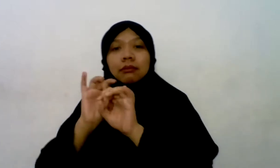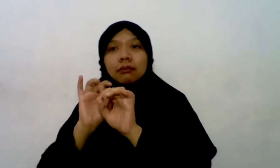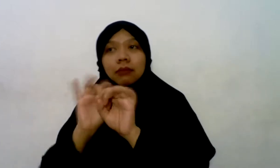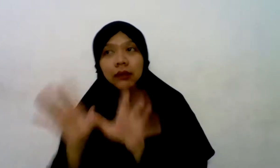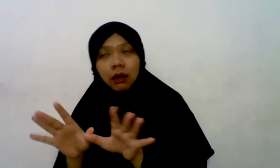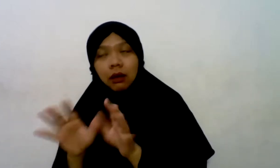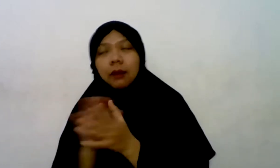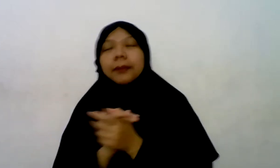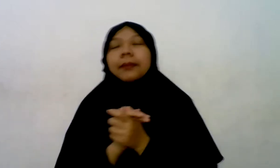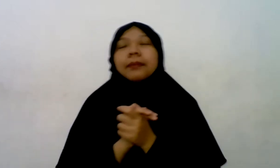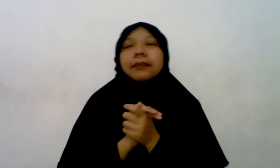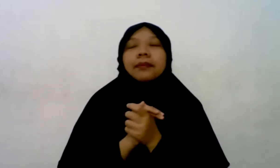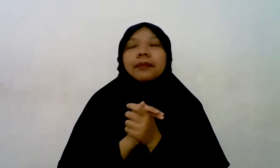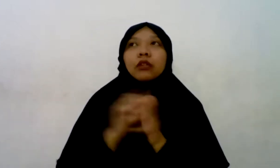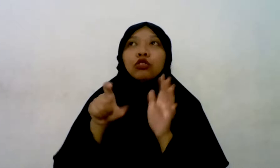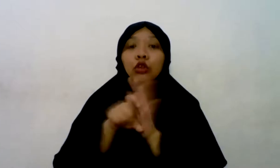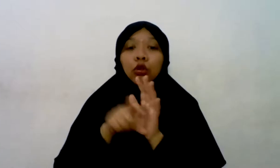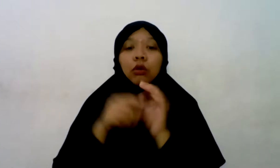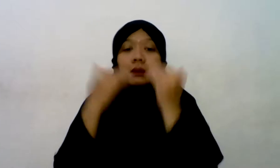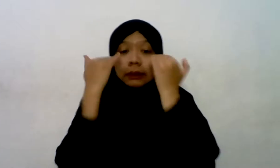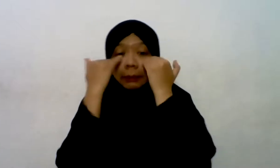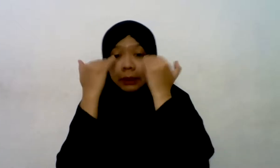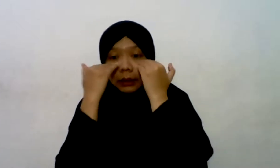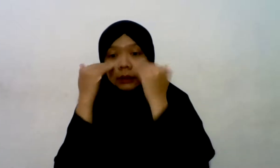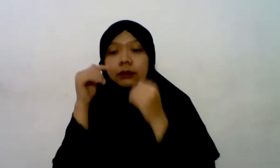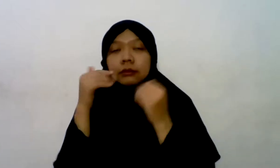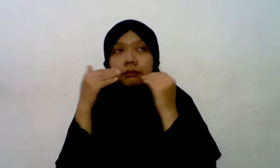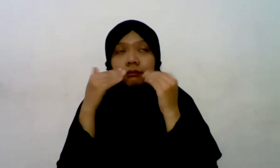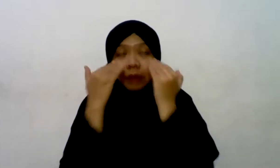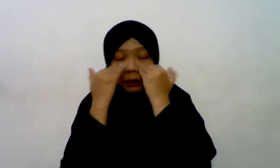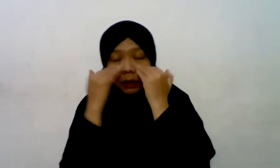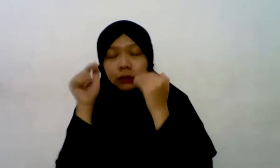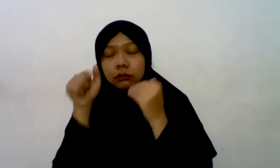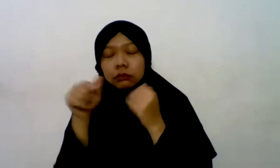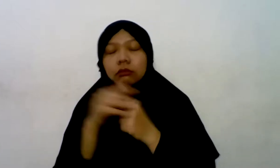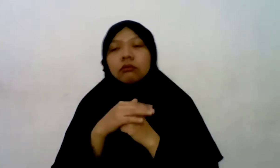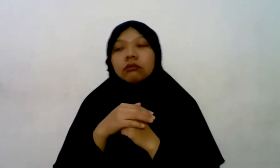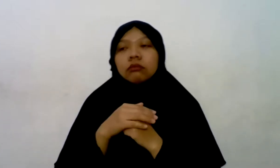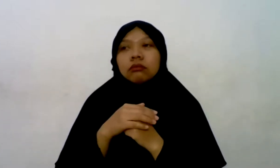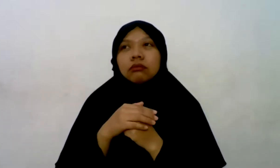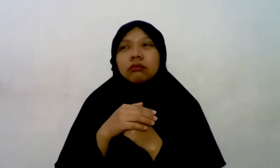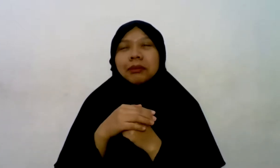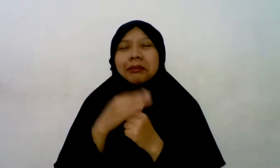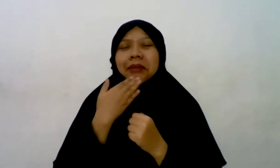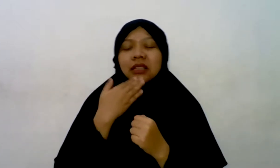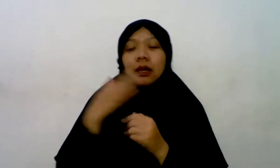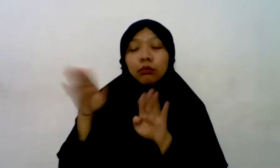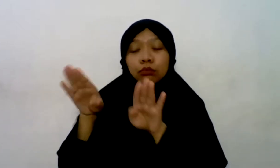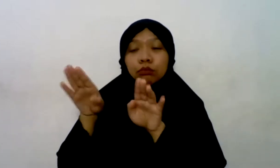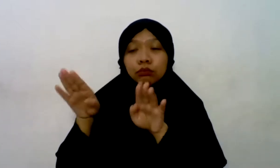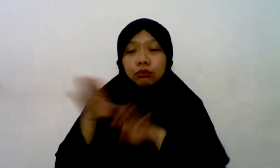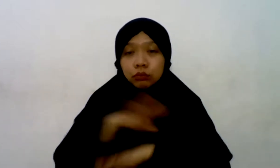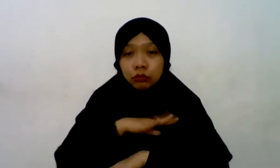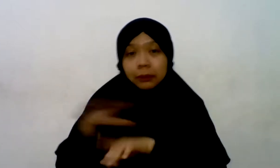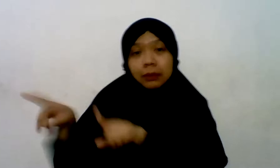their everyday life, some of them need someone to accompany them, or that they use